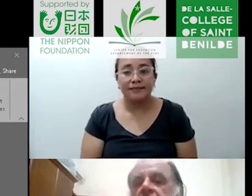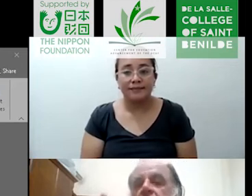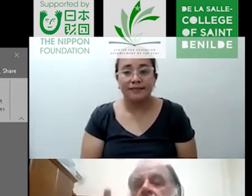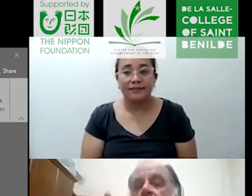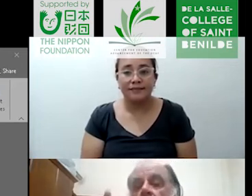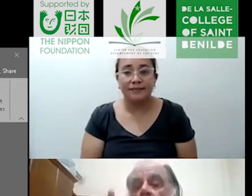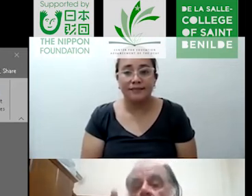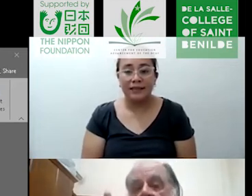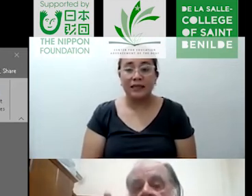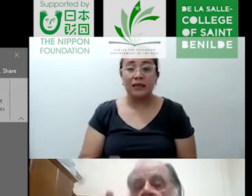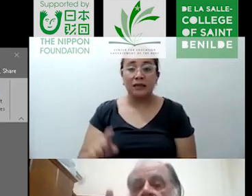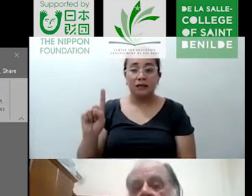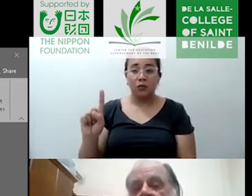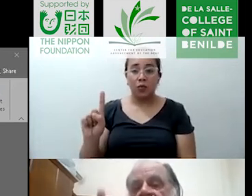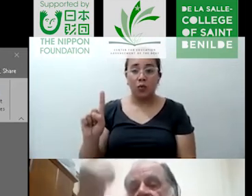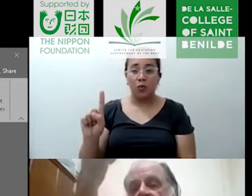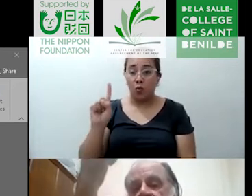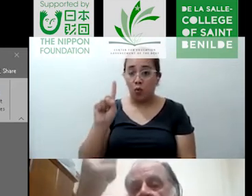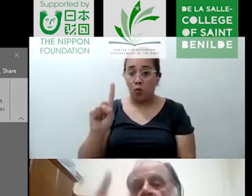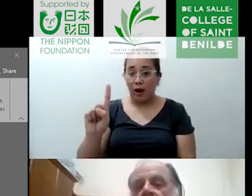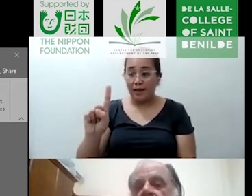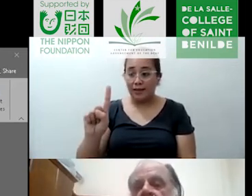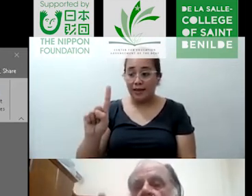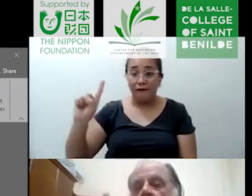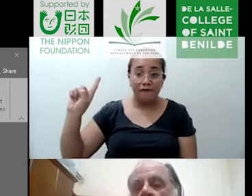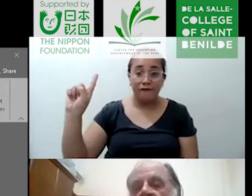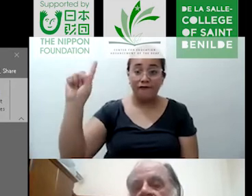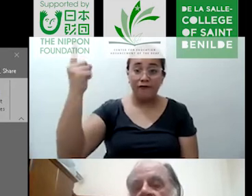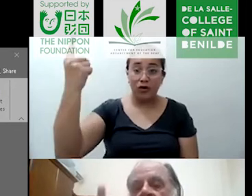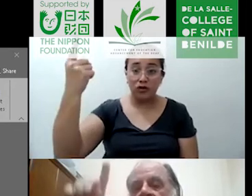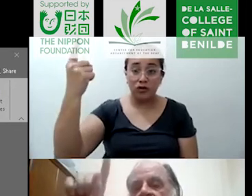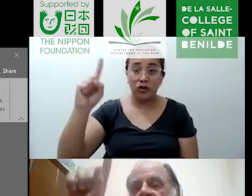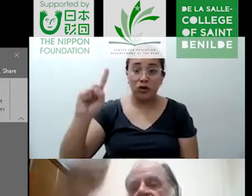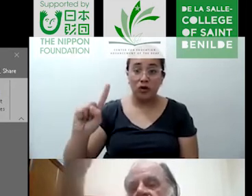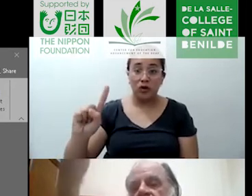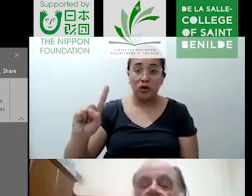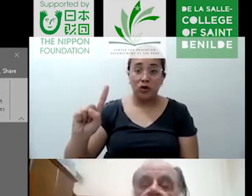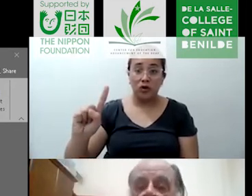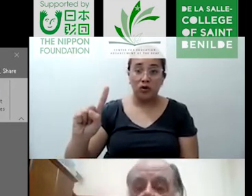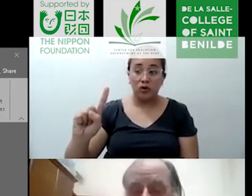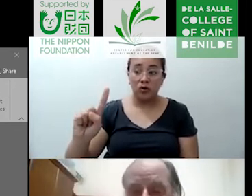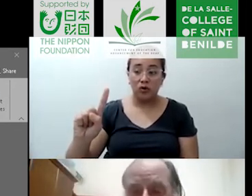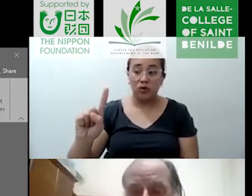Is it 1 and first, or is it 1 and first?